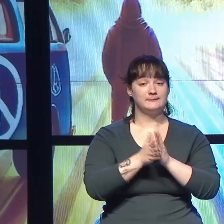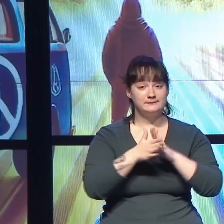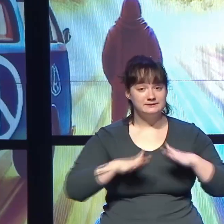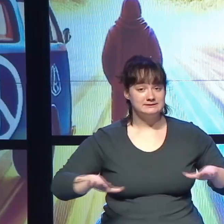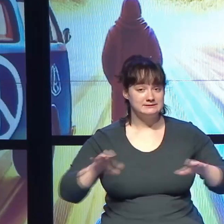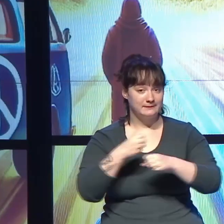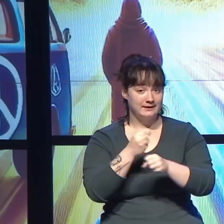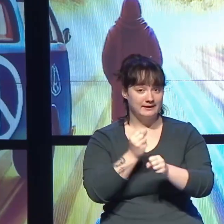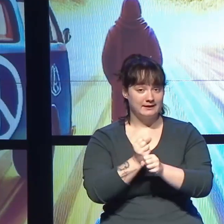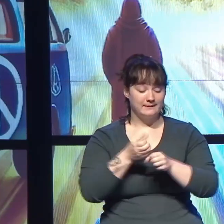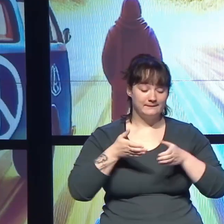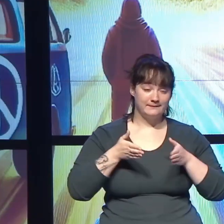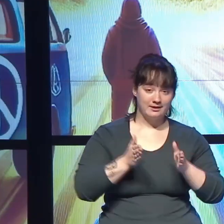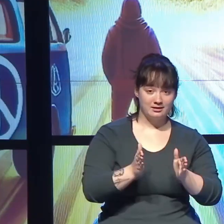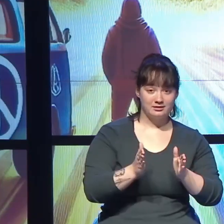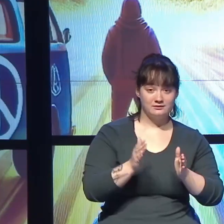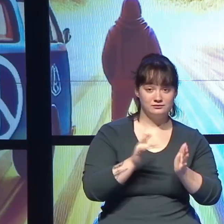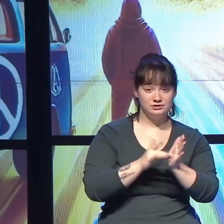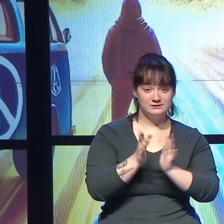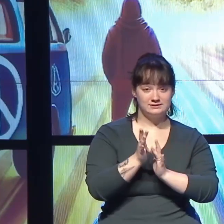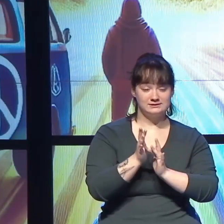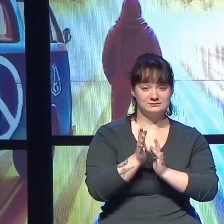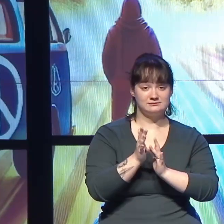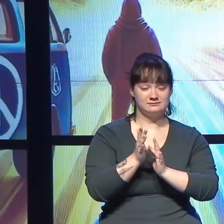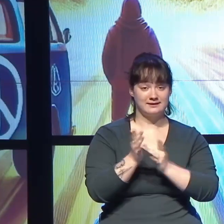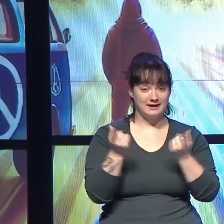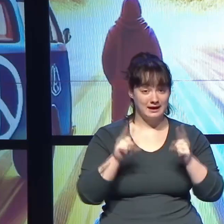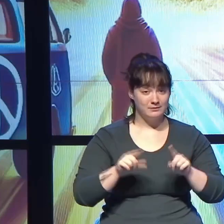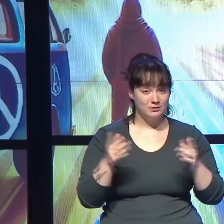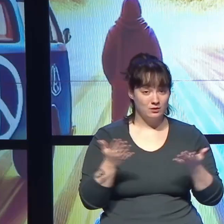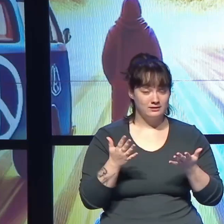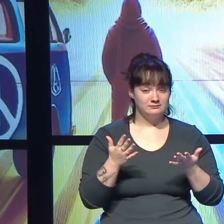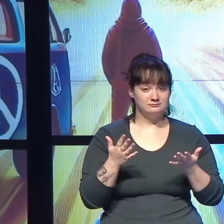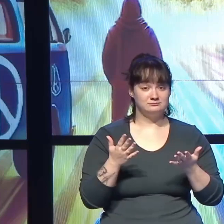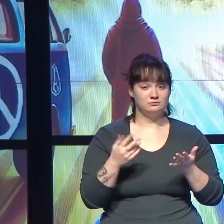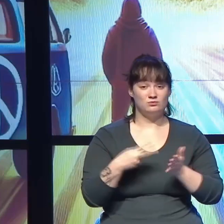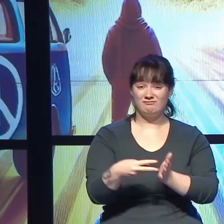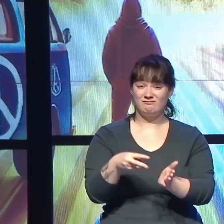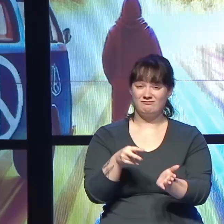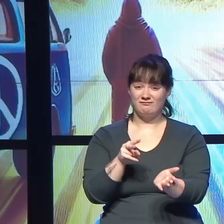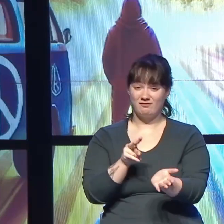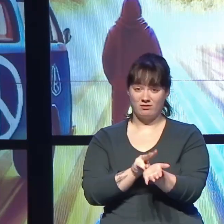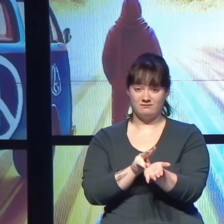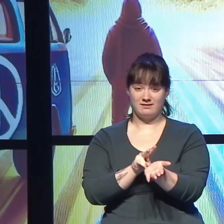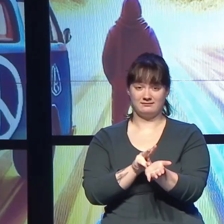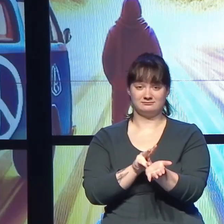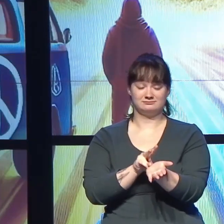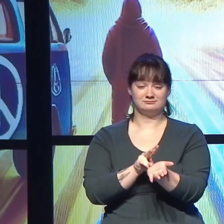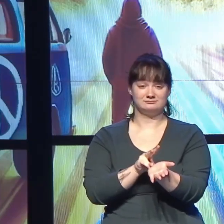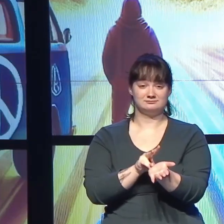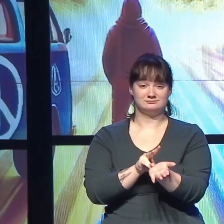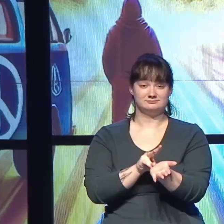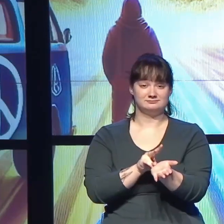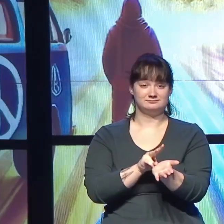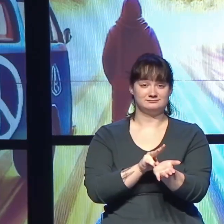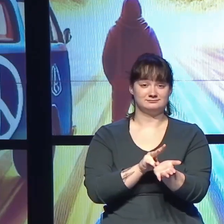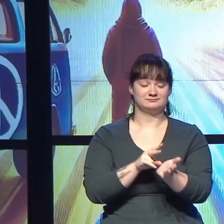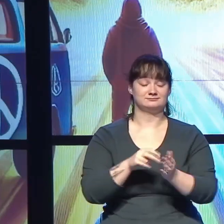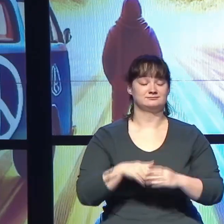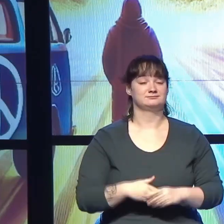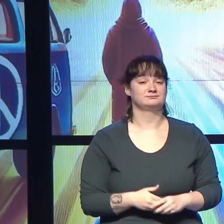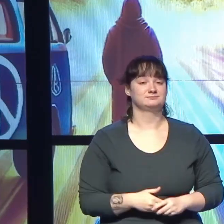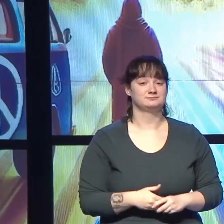path of Jesus, we will fall into the bottomless pit of speculative fundamentalism. And I love those words because they make me sound